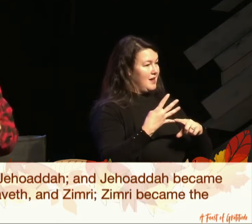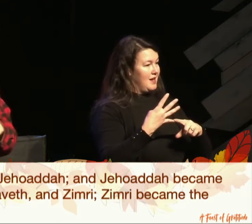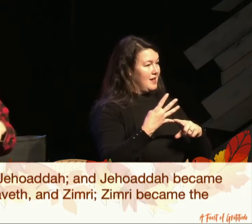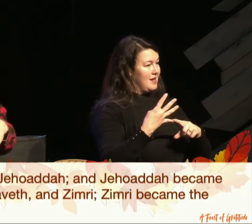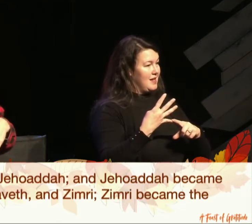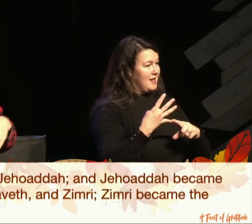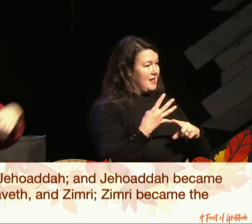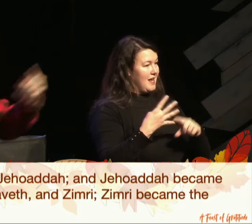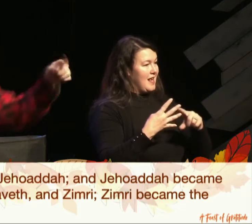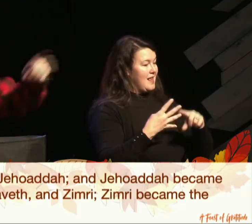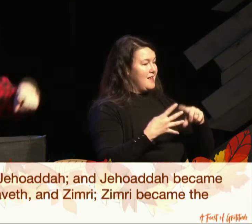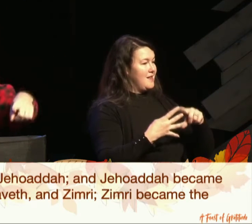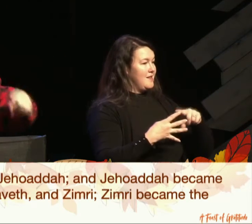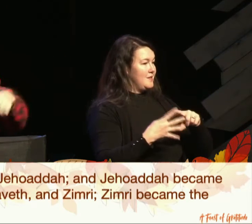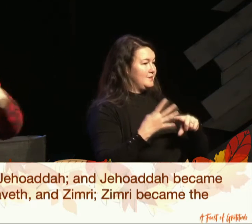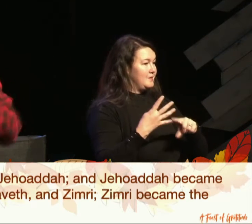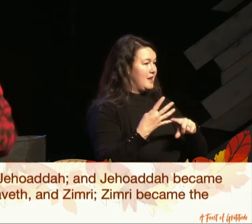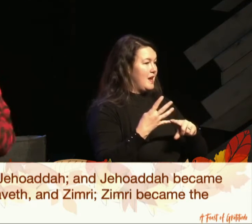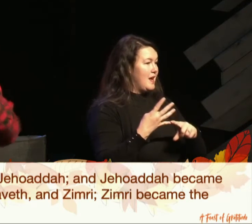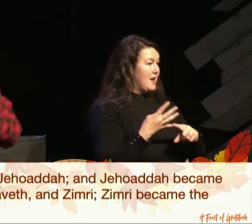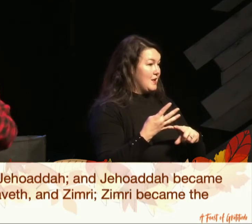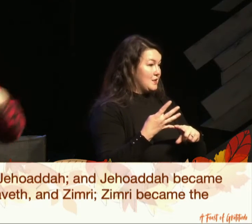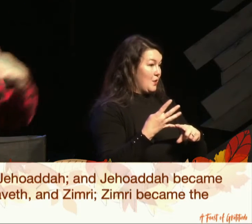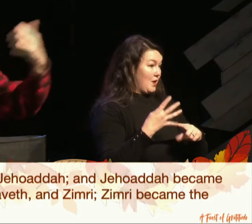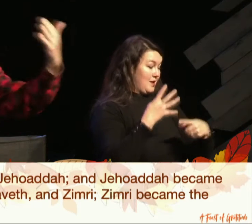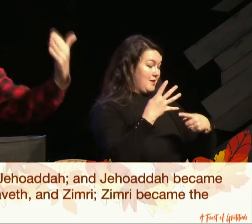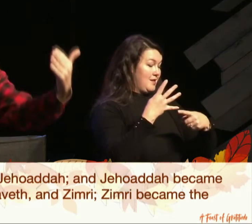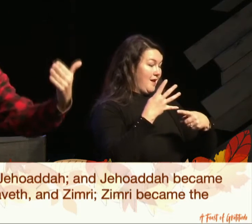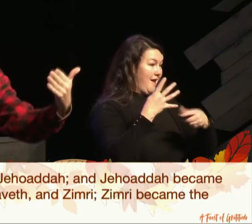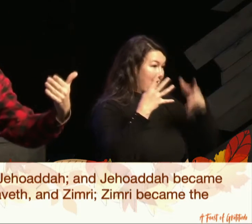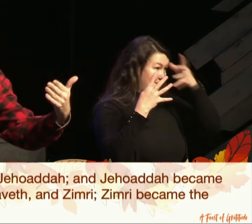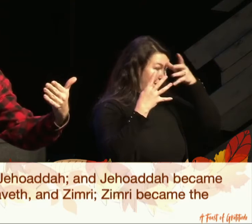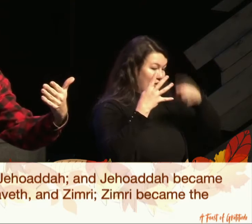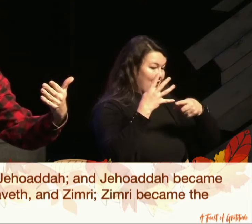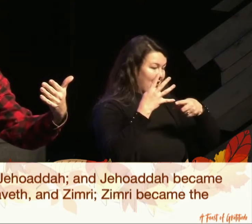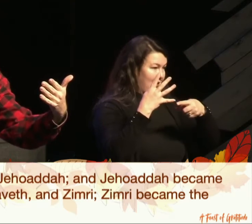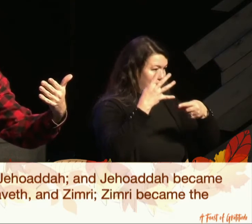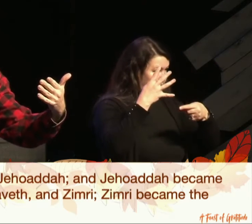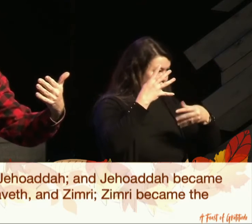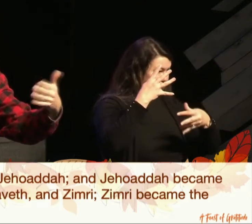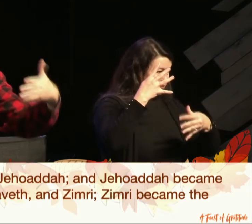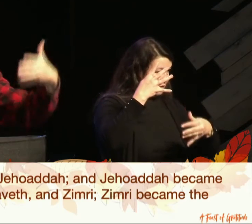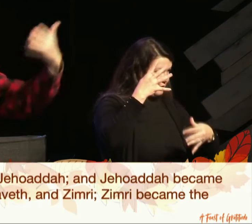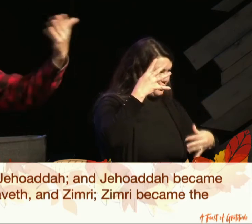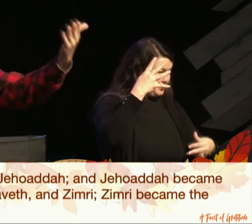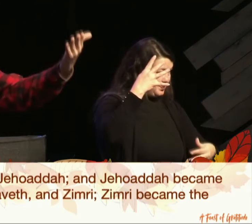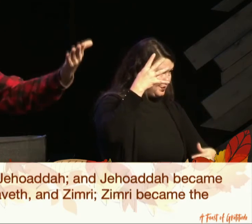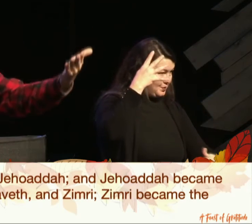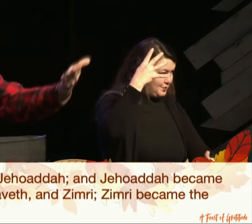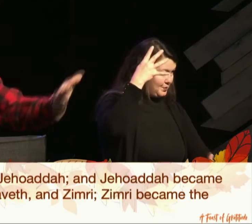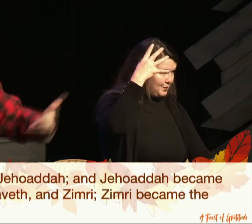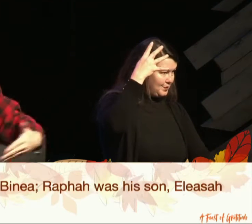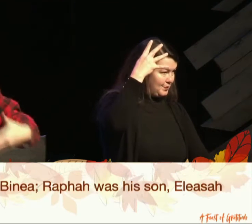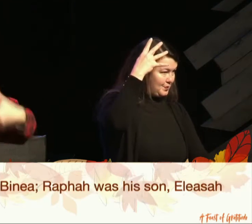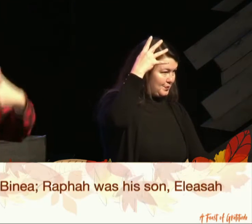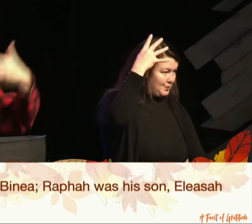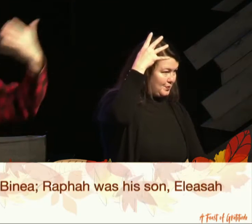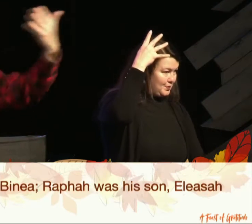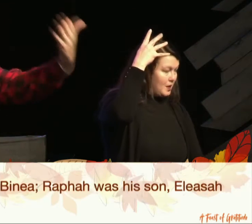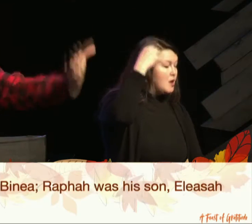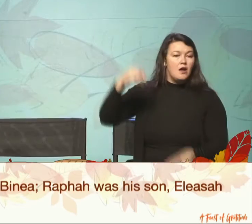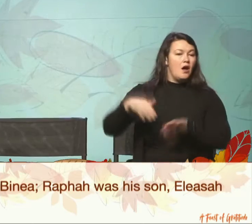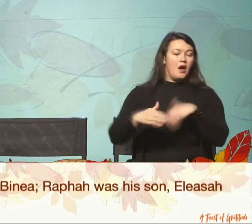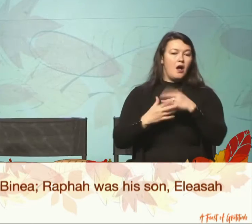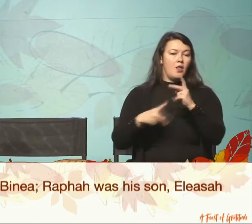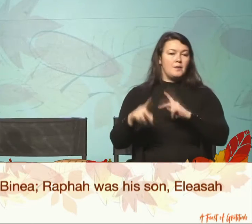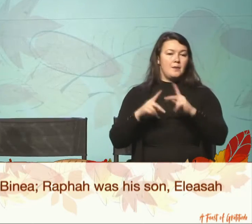Jehoiada. And Jehoiada became the father of all these other people. And all these other people became the father. And all these